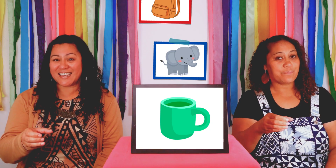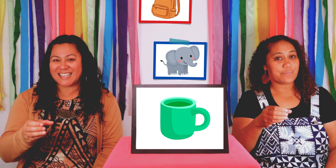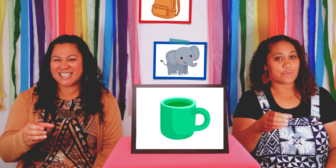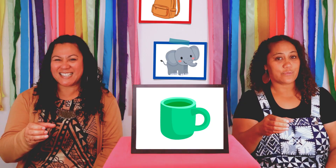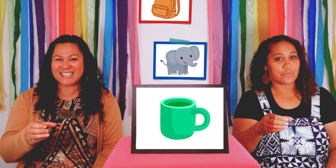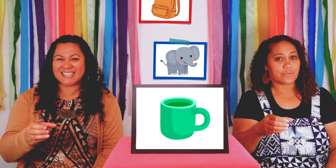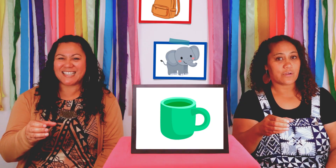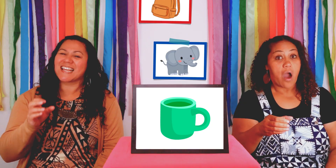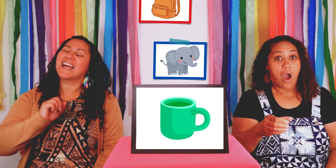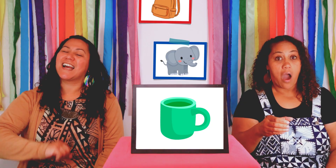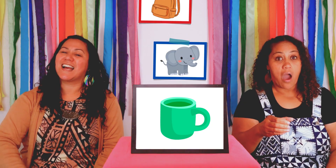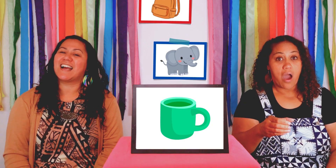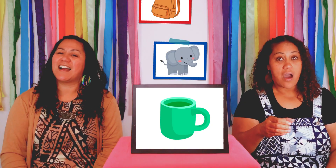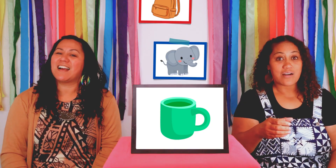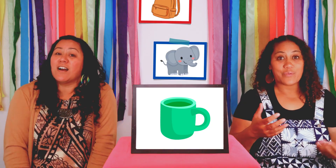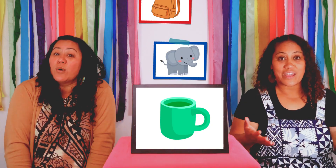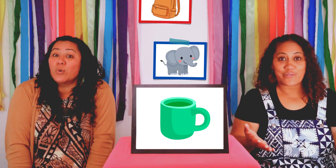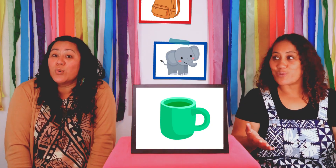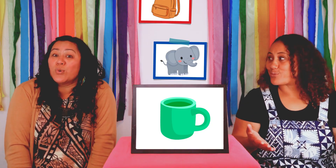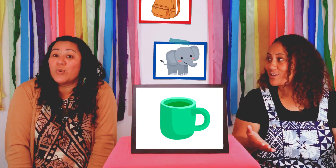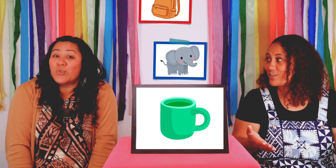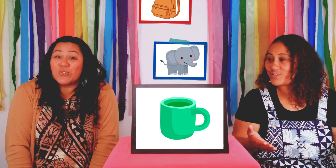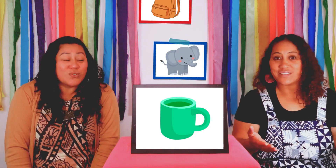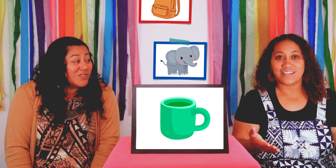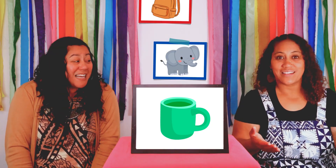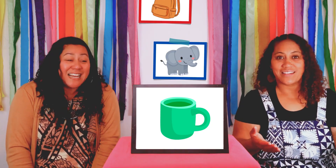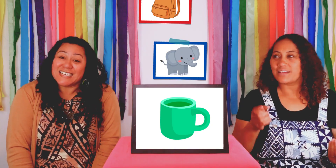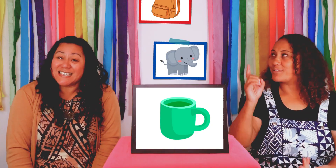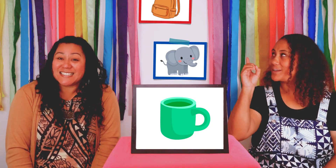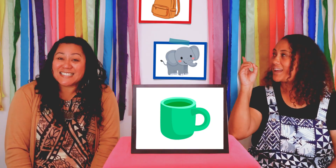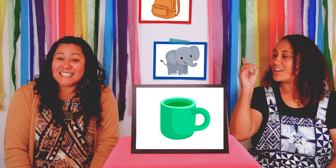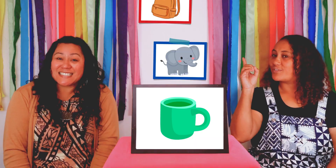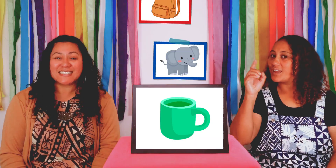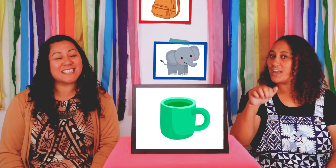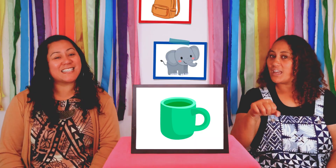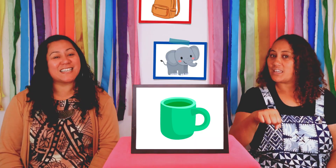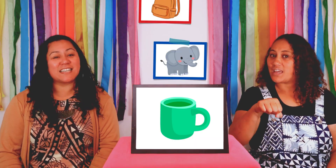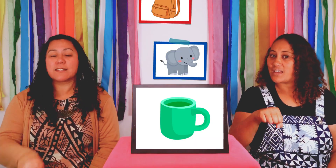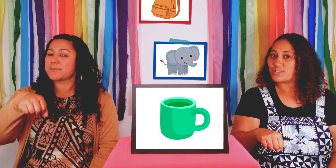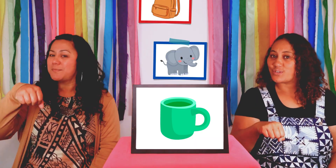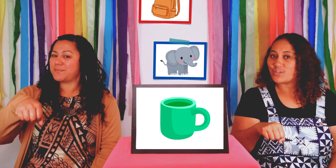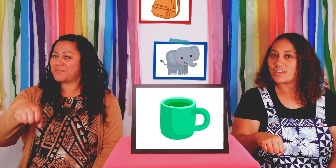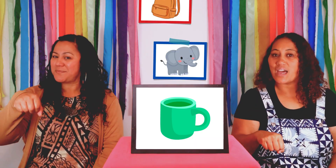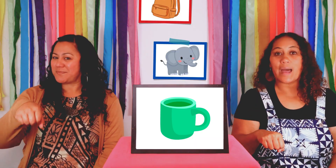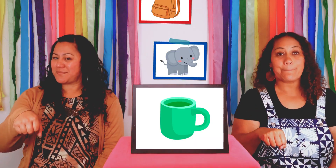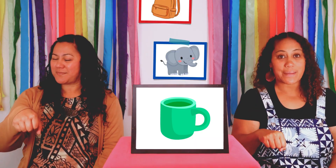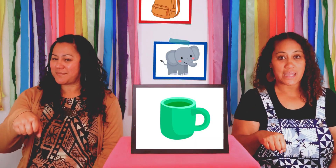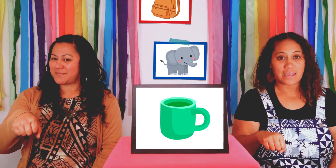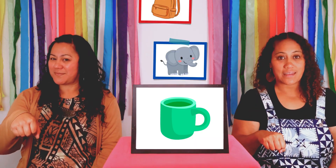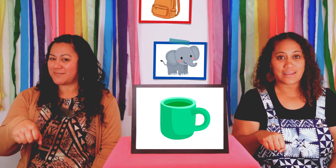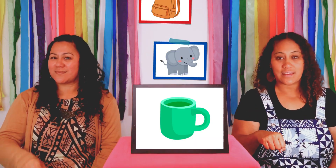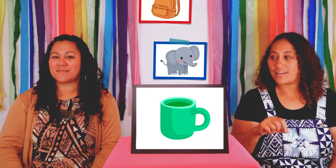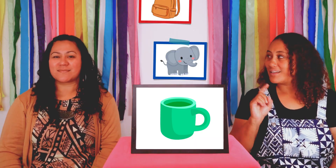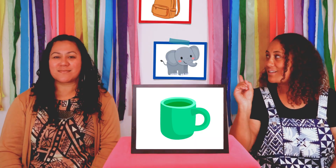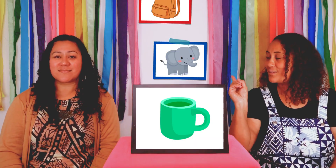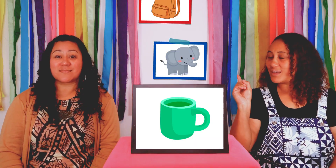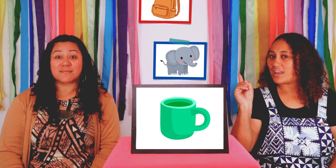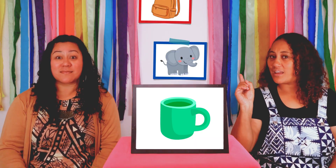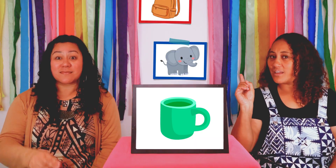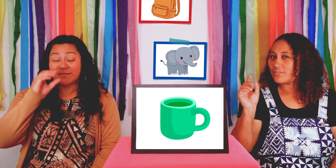ipu. We have all 3 clues. We have an ato, a bag. We have